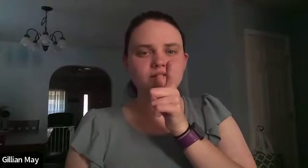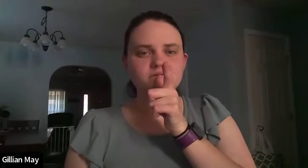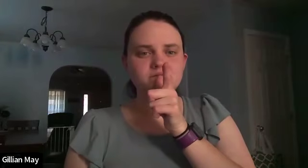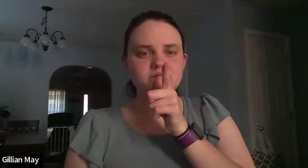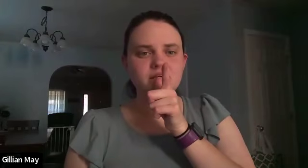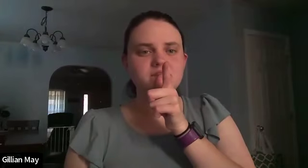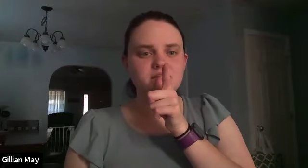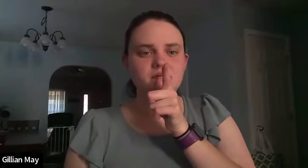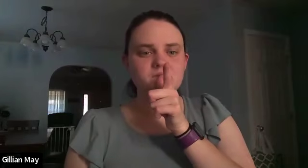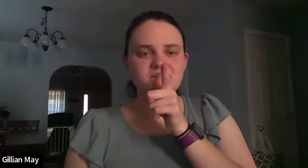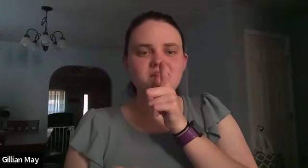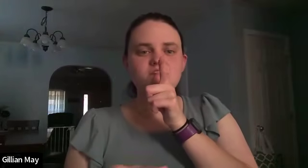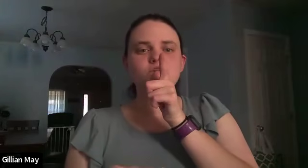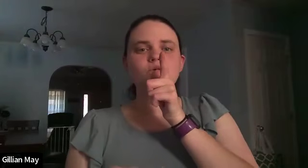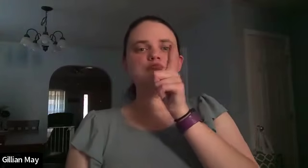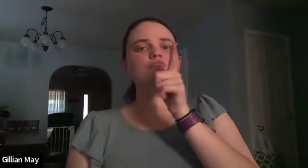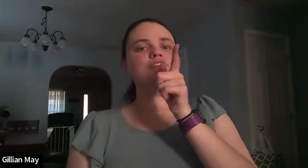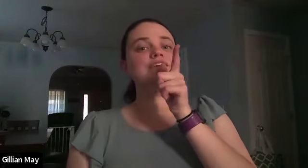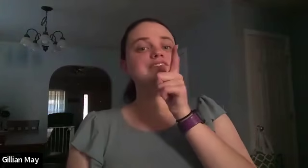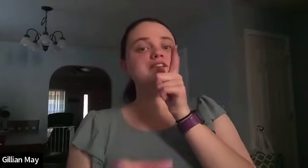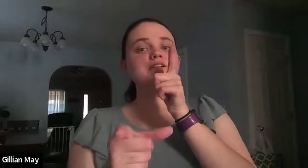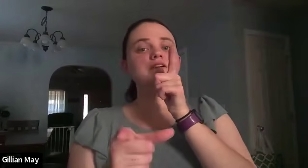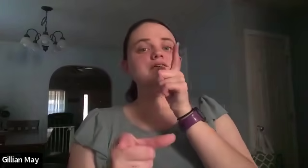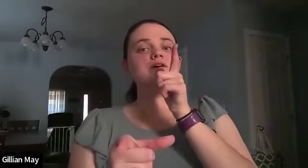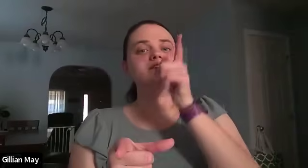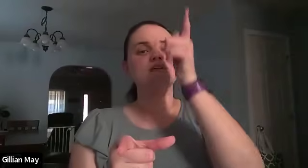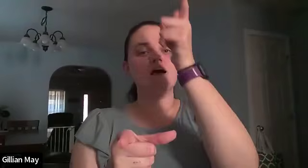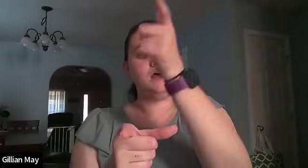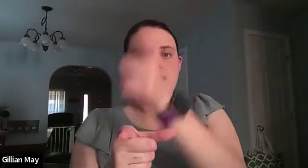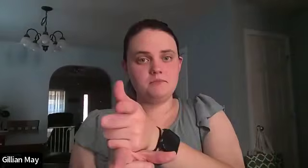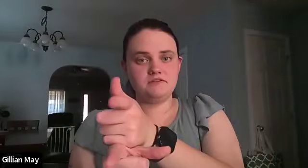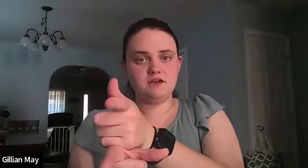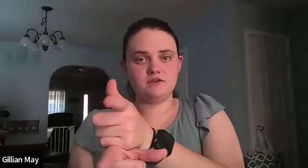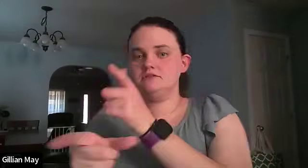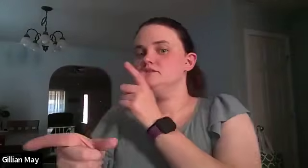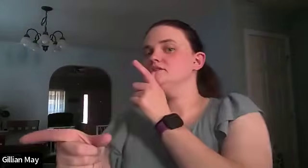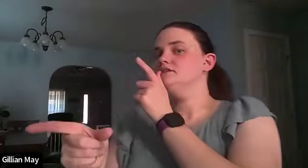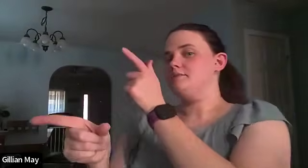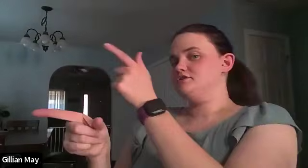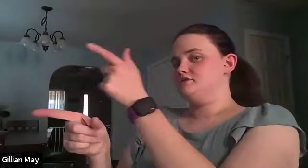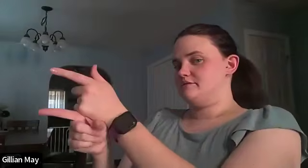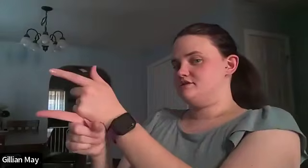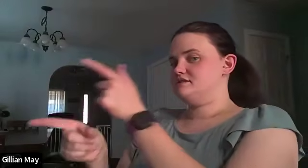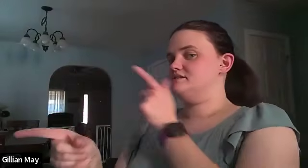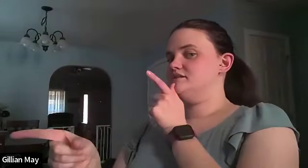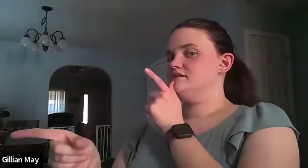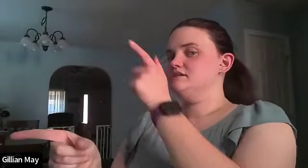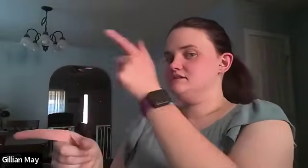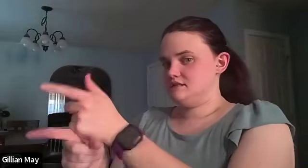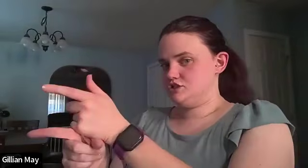deal. Yeah, there you go. You're going to put this finger on top of the other. I'm going to turn sideways so you see it.